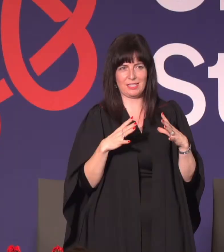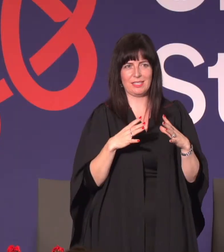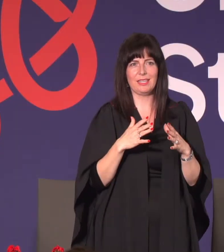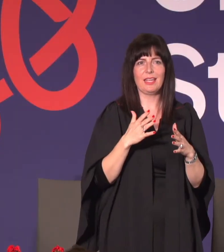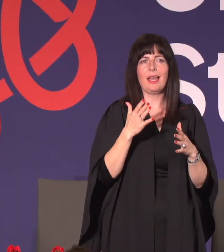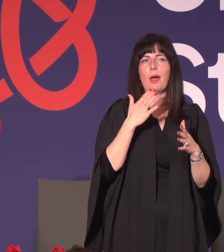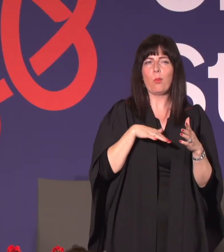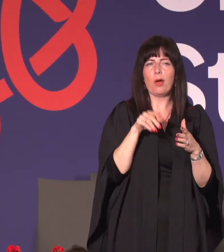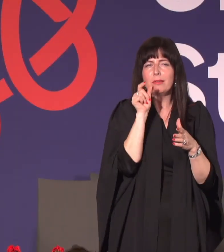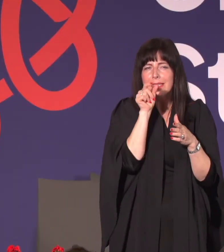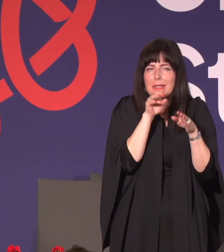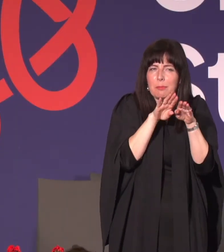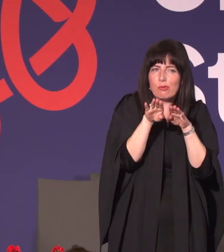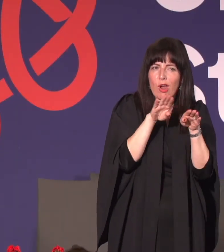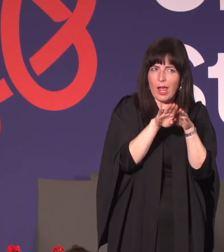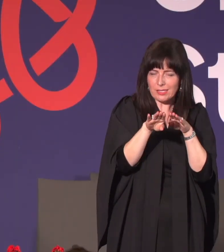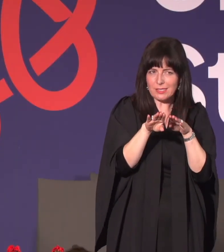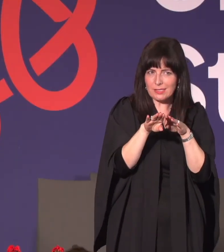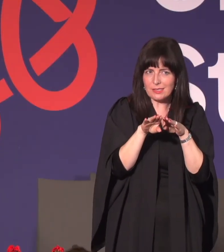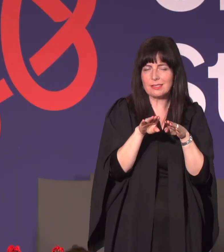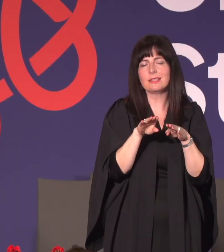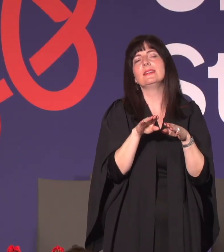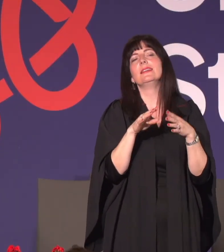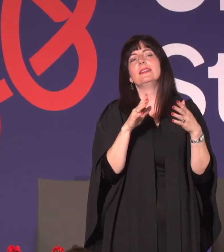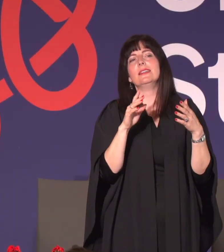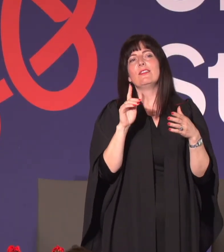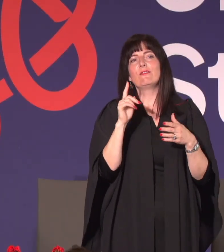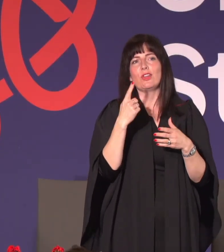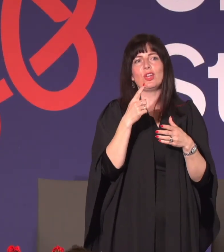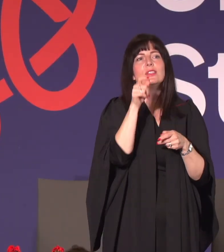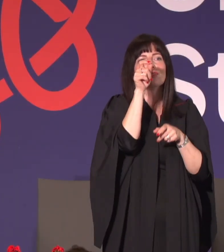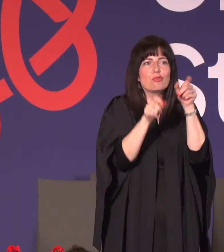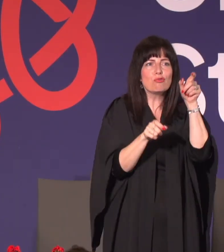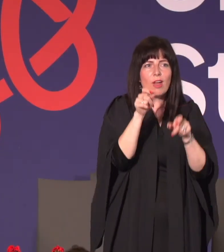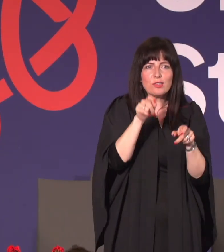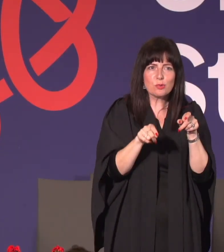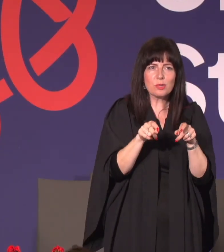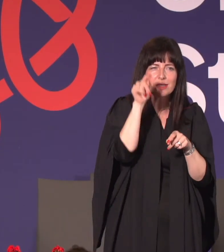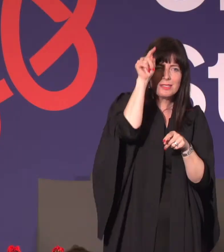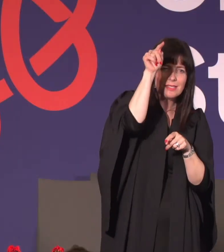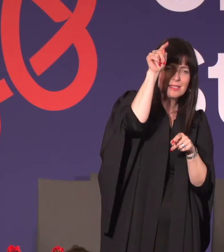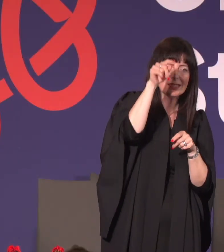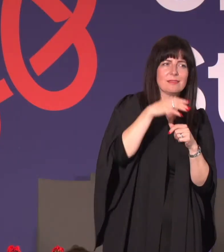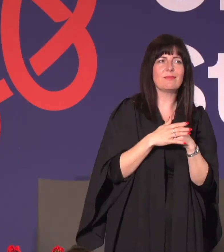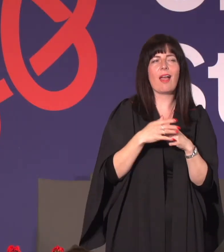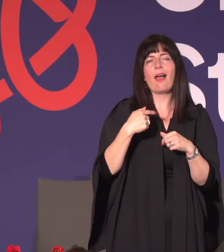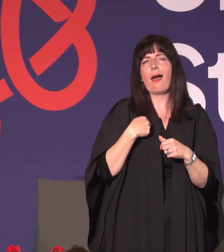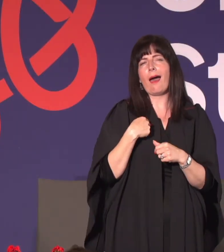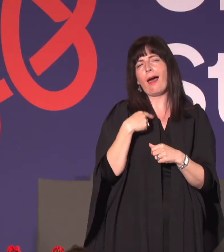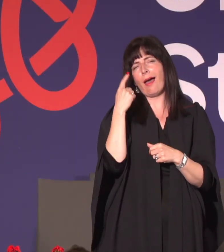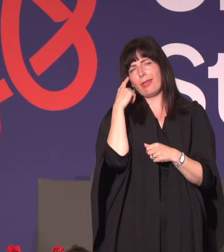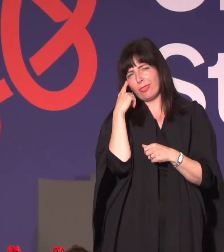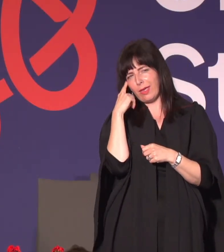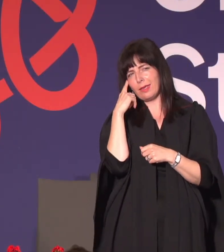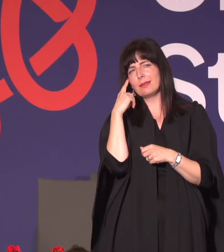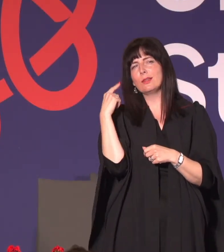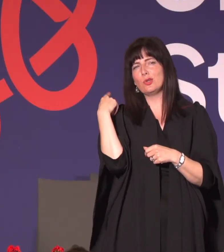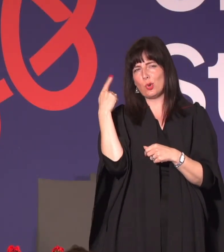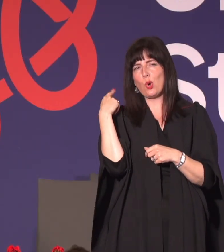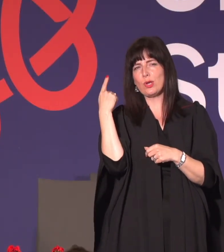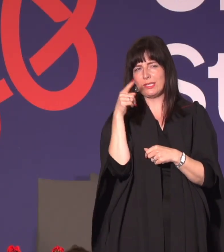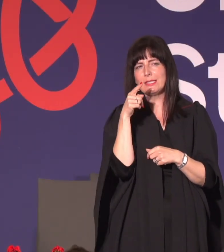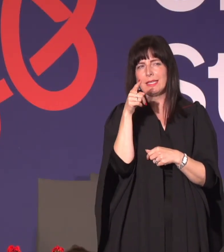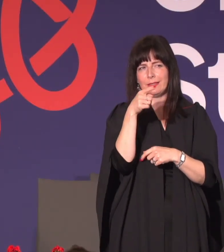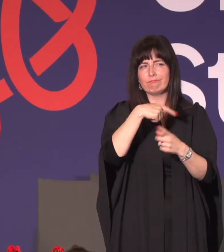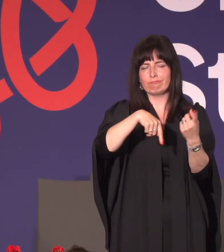do a little practice run through, but we're going to start off with the graduates, because I suspect you are quite a noisy lot,